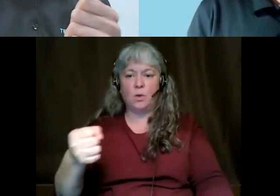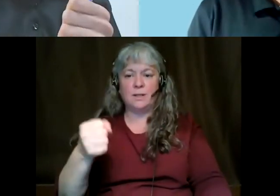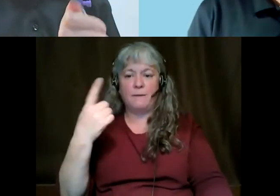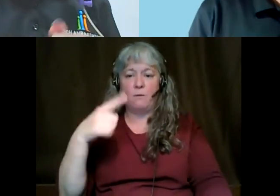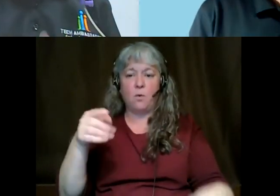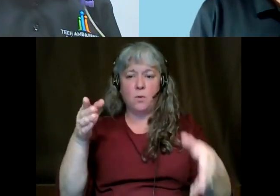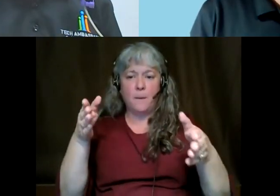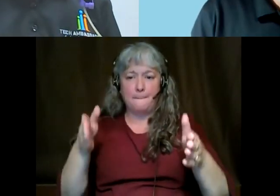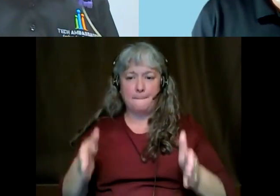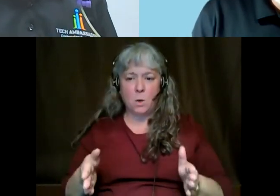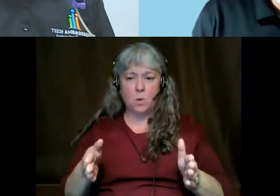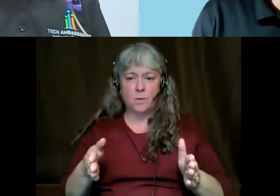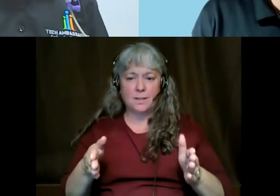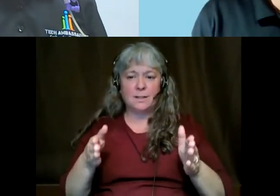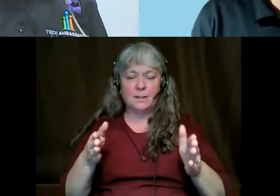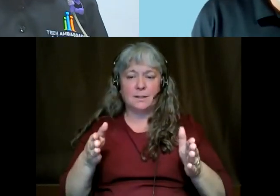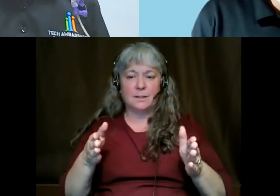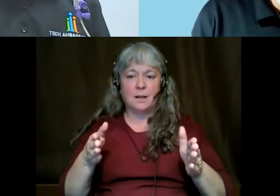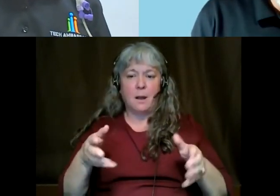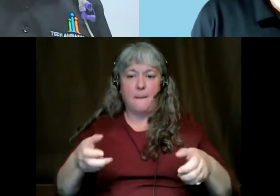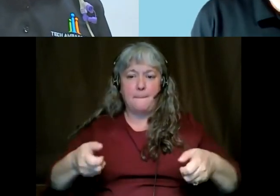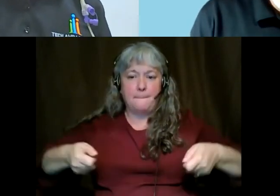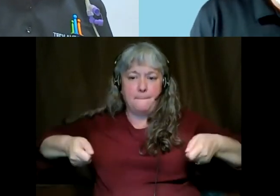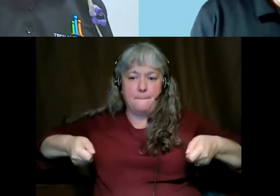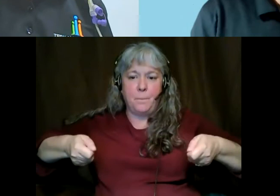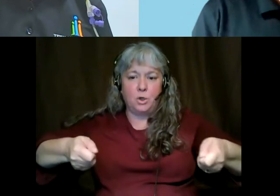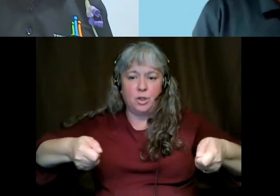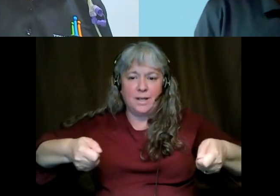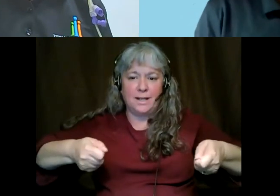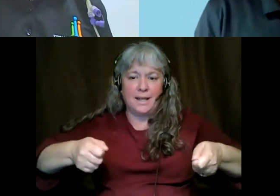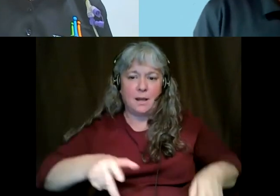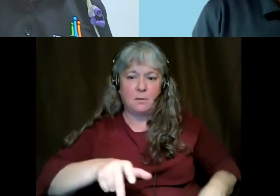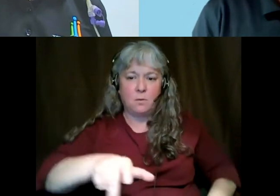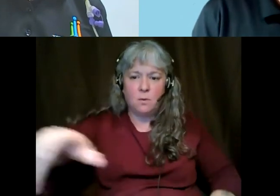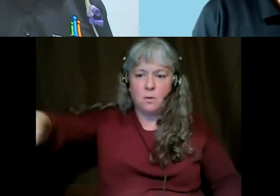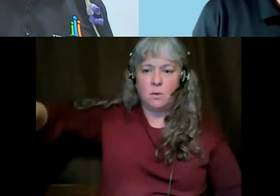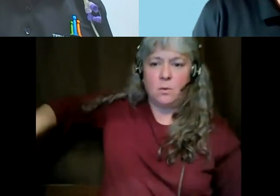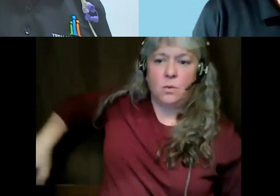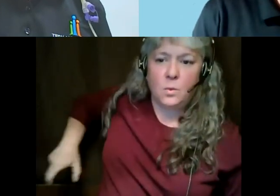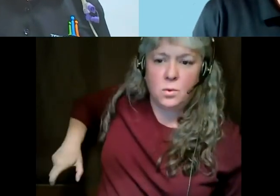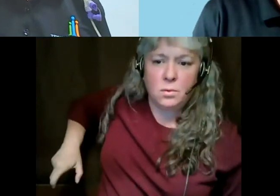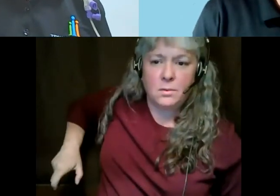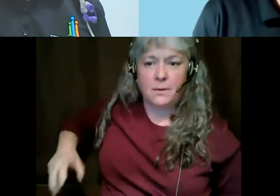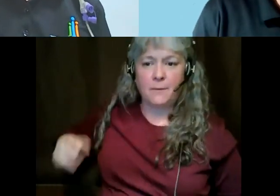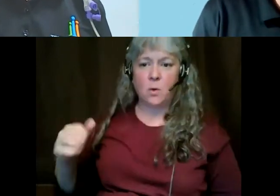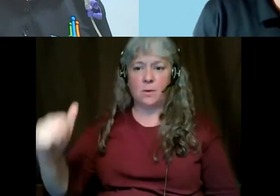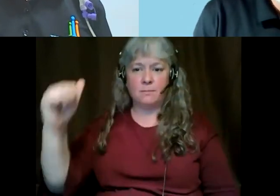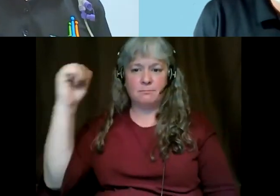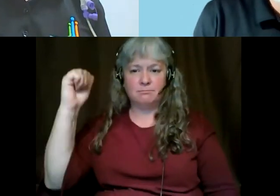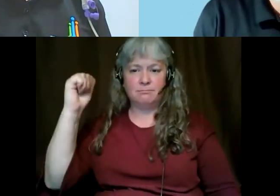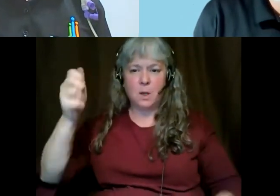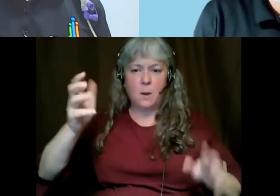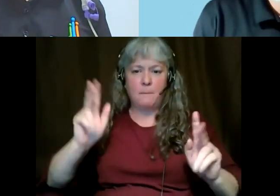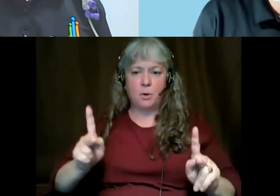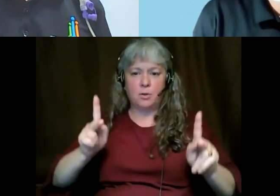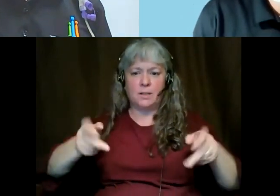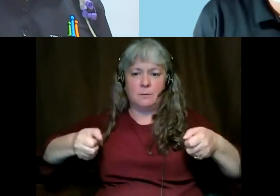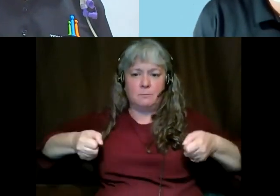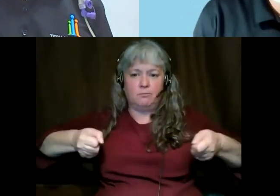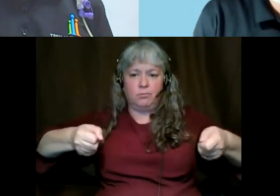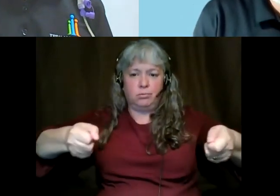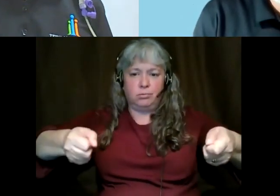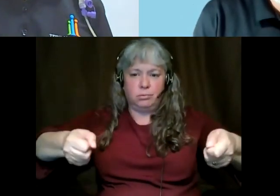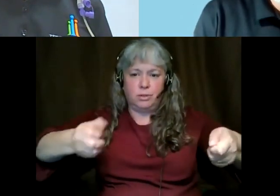to be able to drive it instead. You know, I don't know if I have that local here. Hold on, let me just check and see if I do.